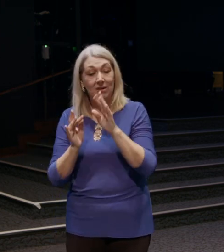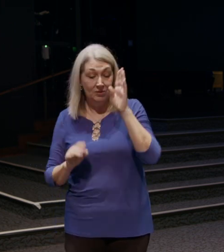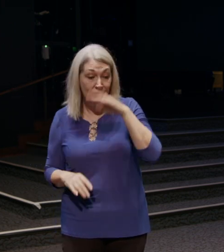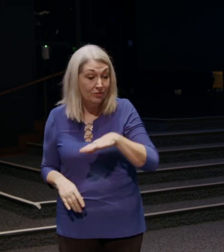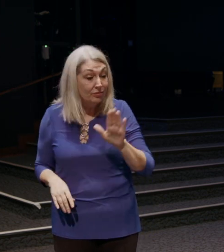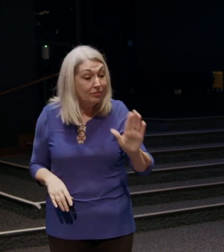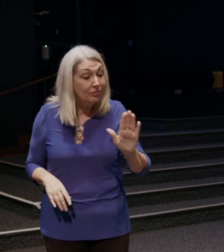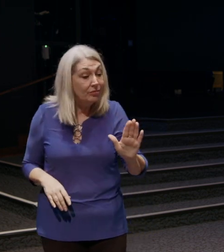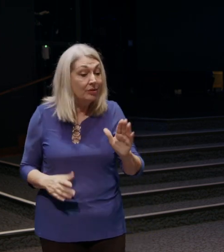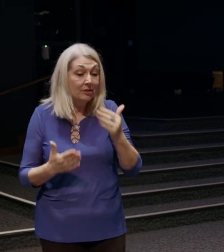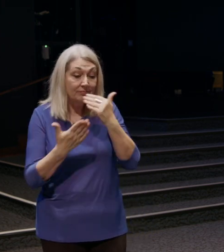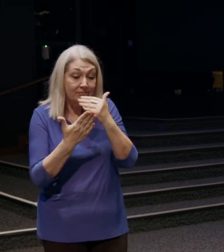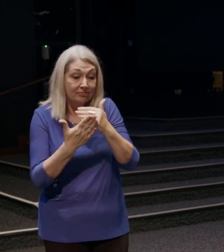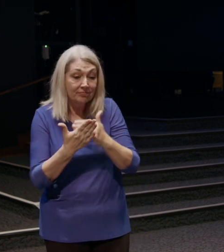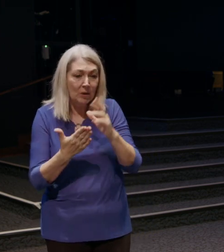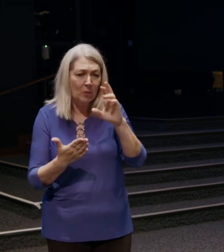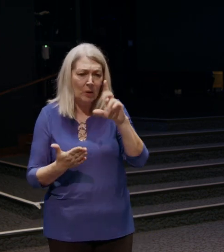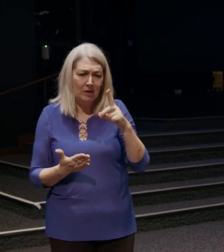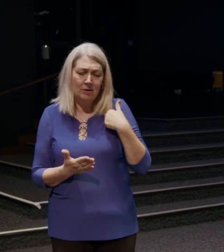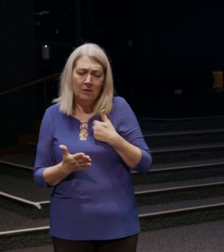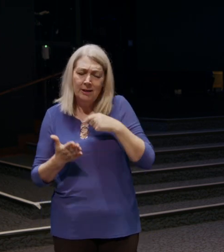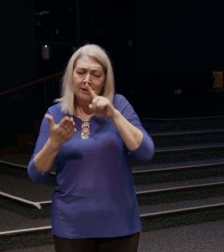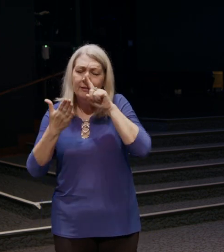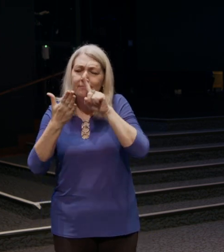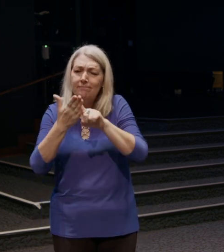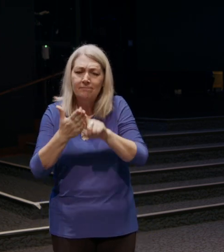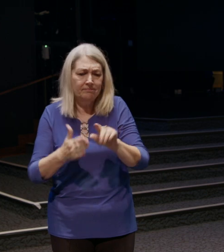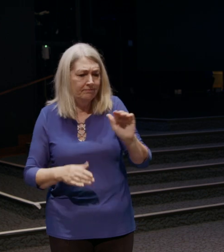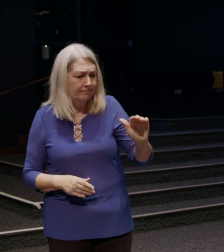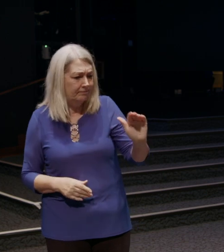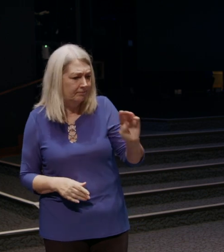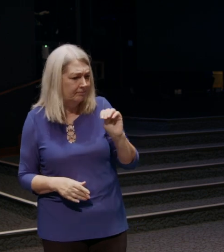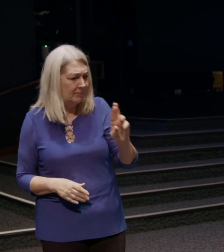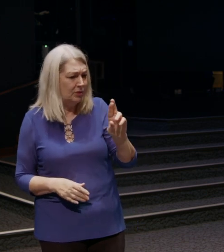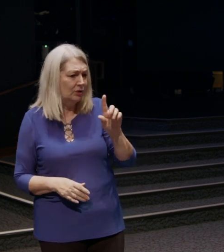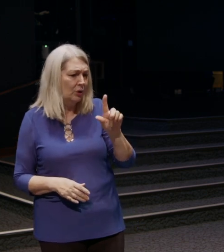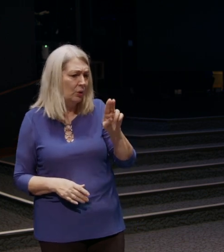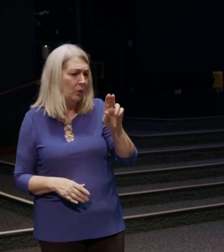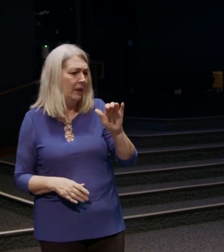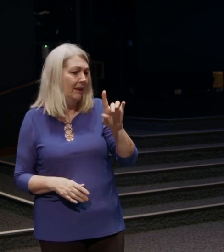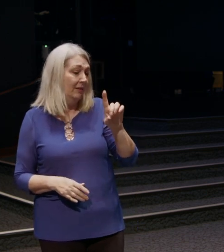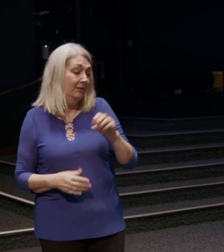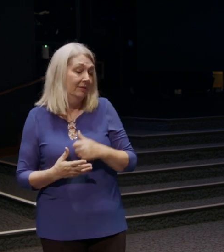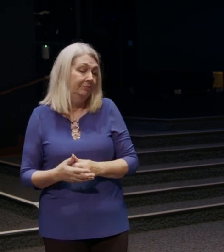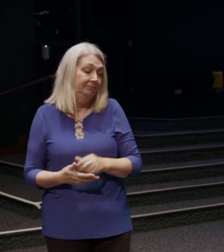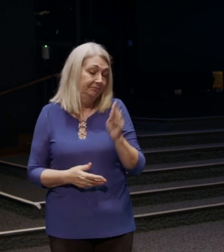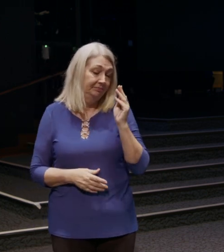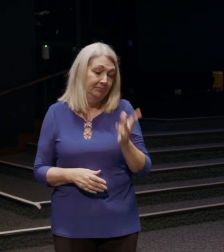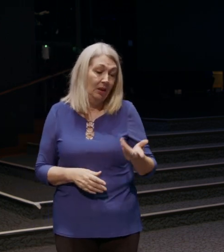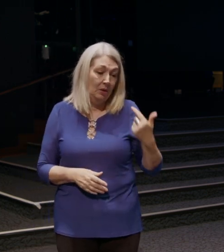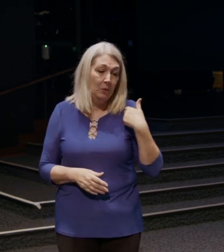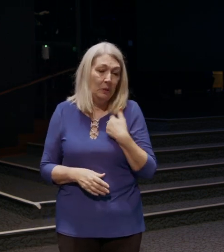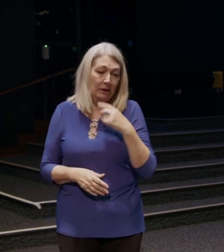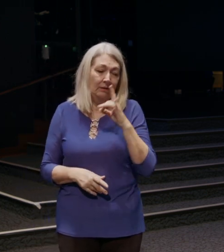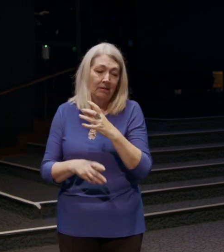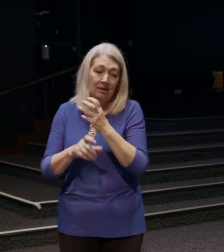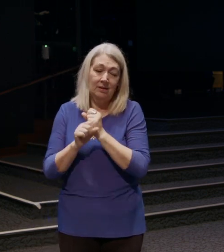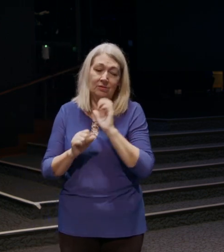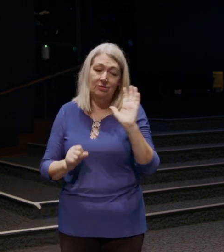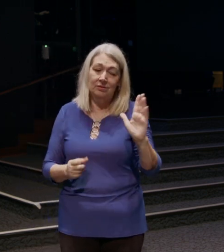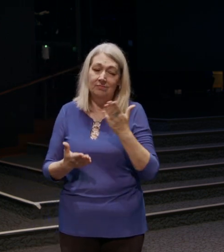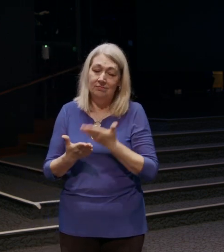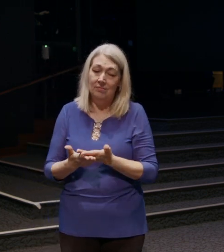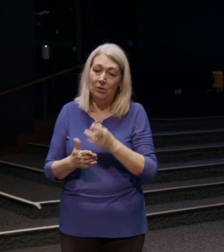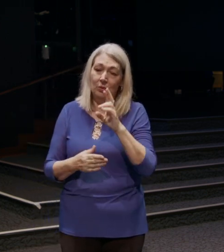record had been under review. Mr. Locato, we have secured motor vehicle records